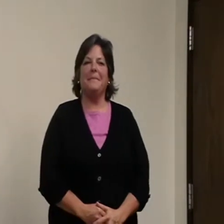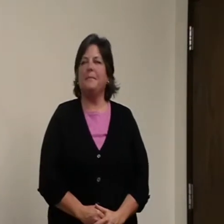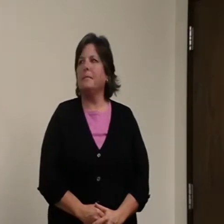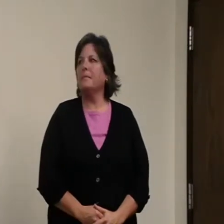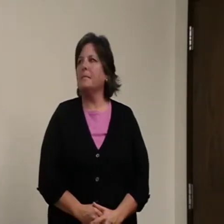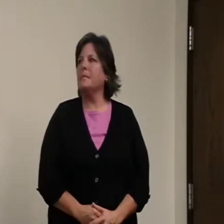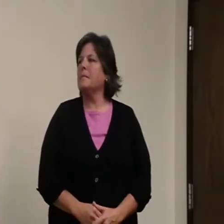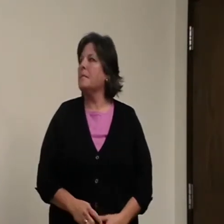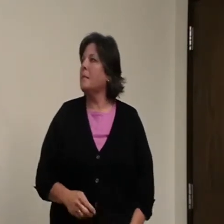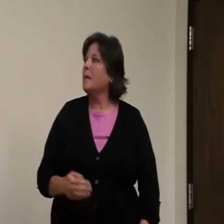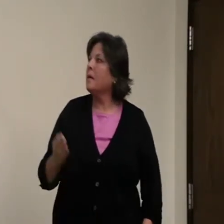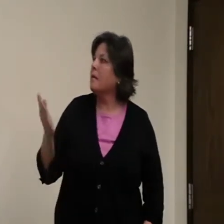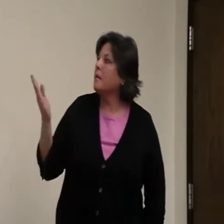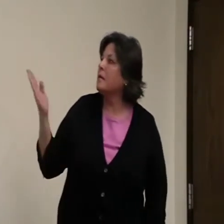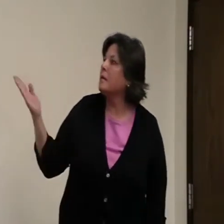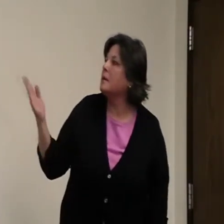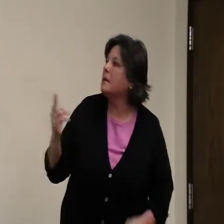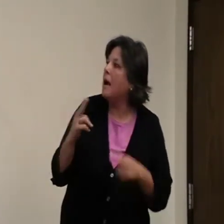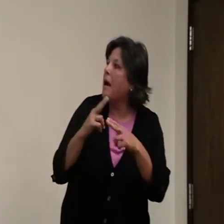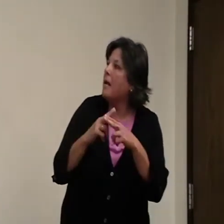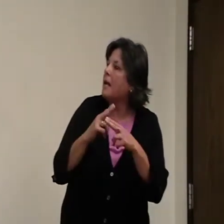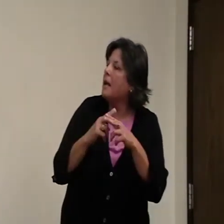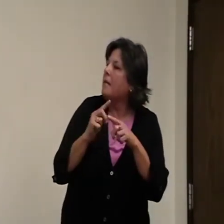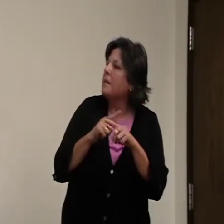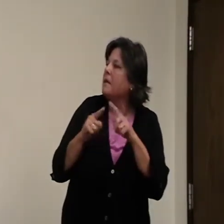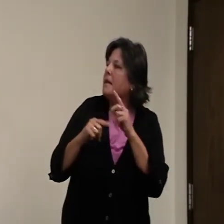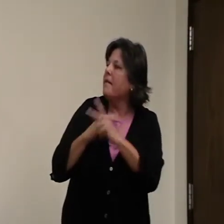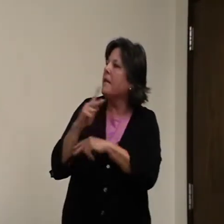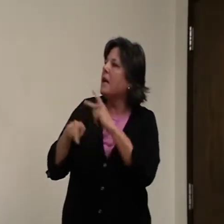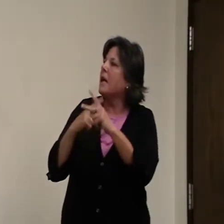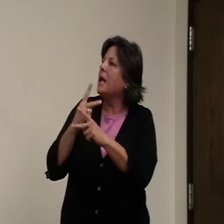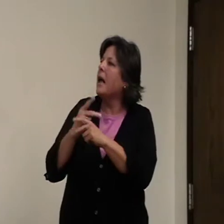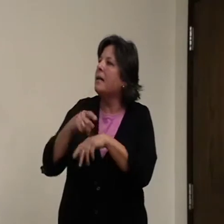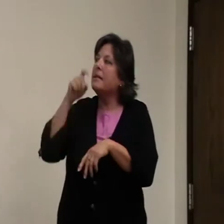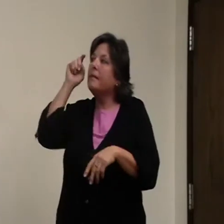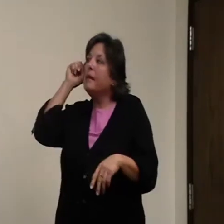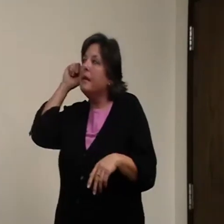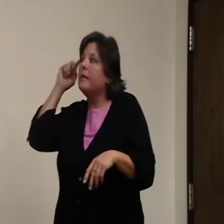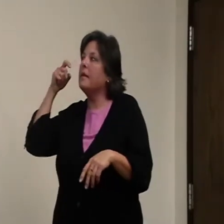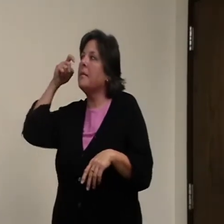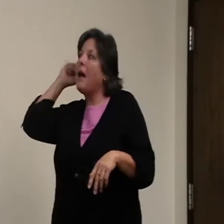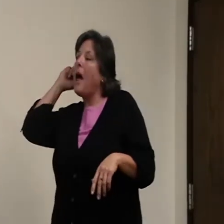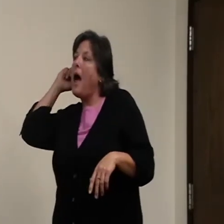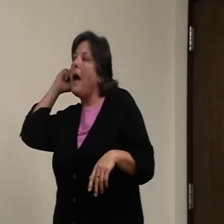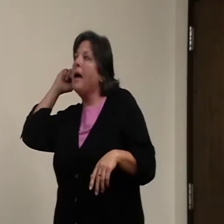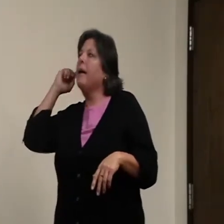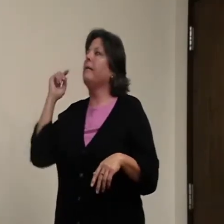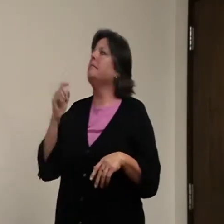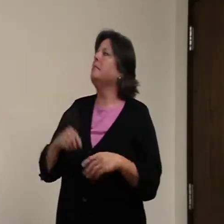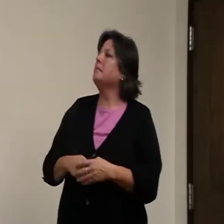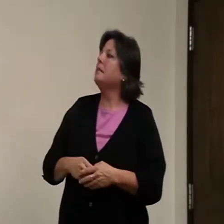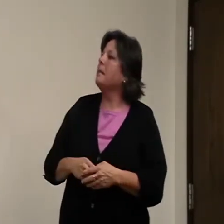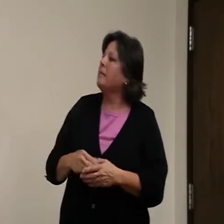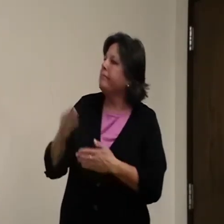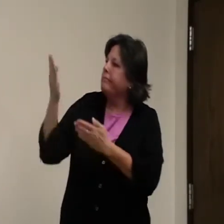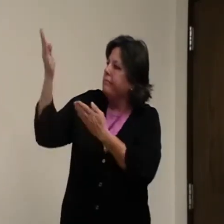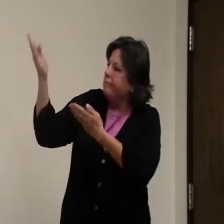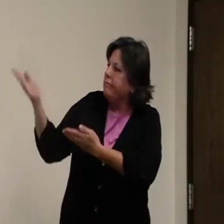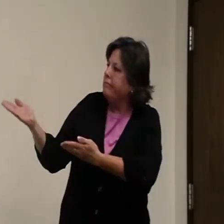These are the names of the different hearing aids. Behind the ear, in the canal, completely in the canal.